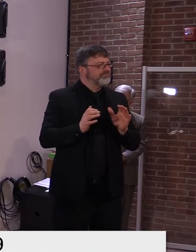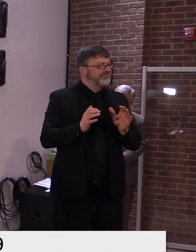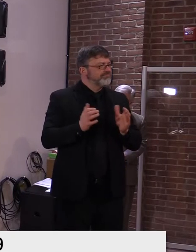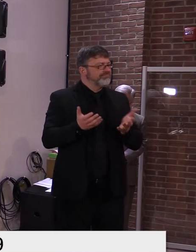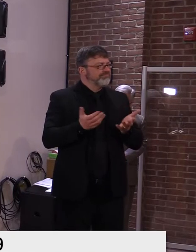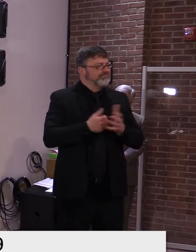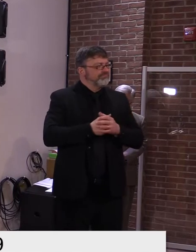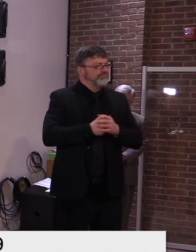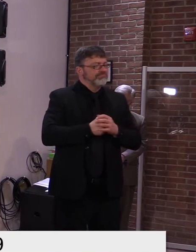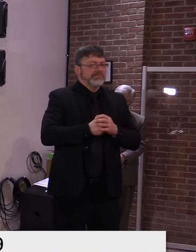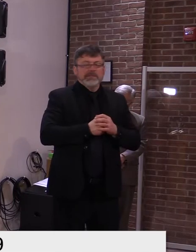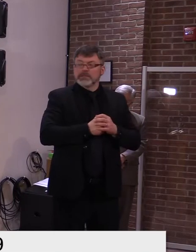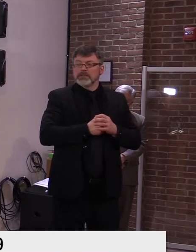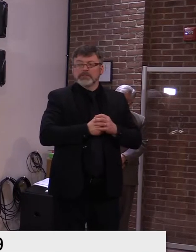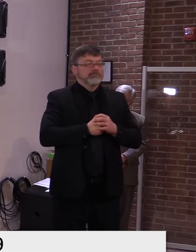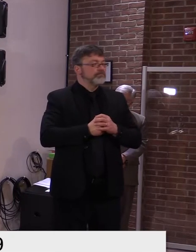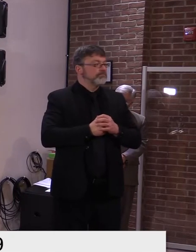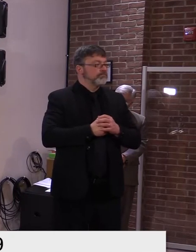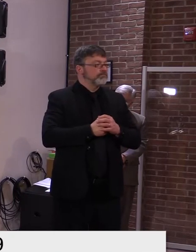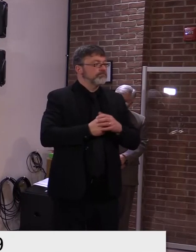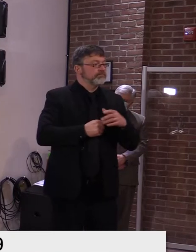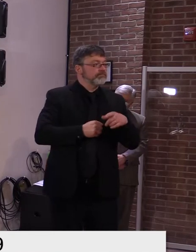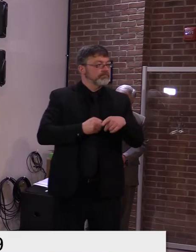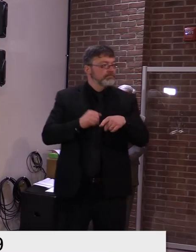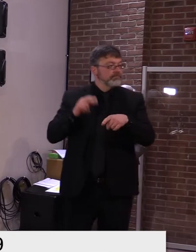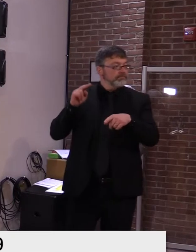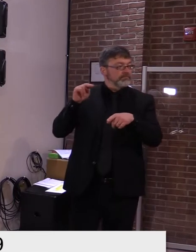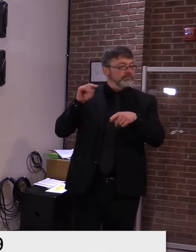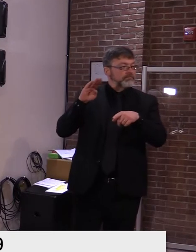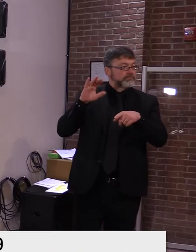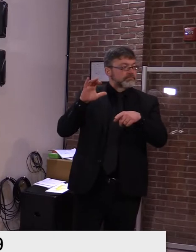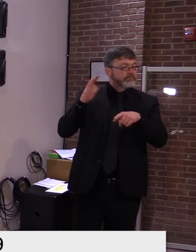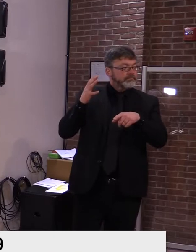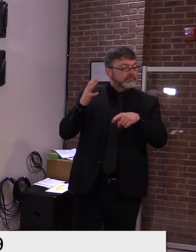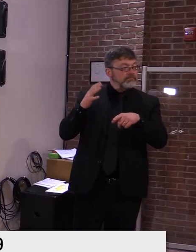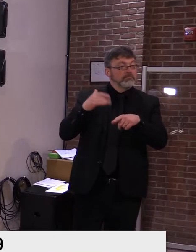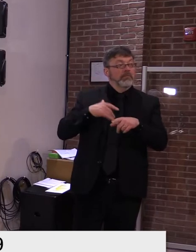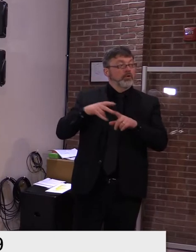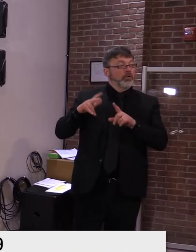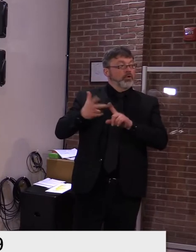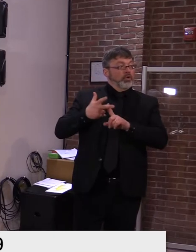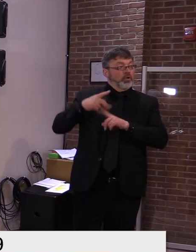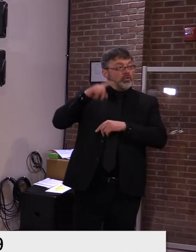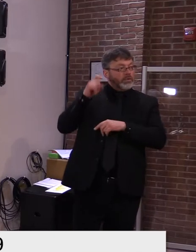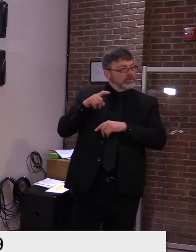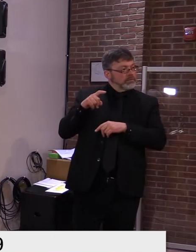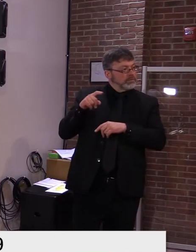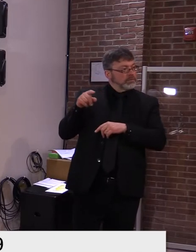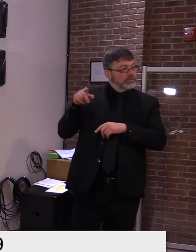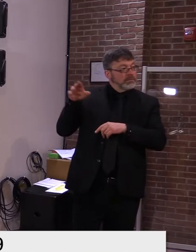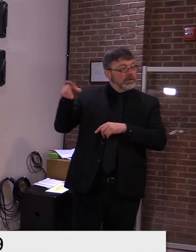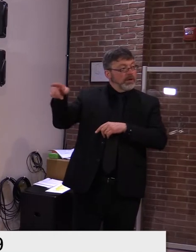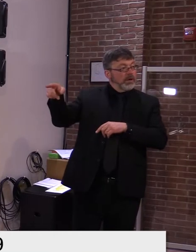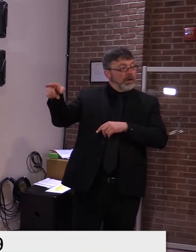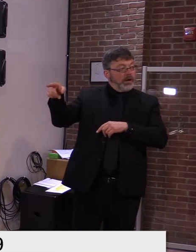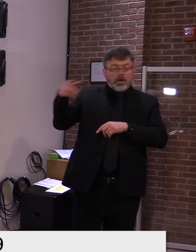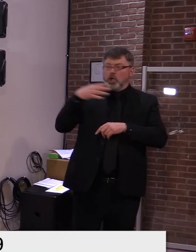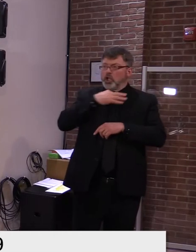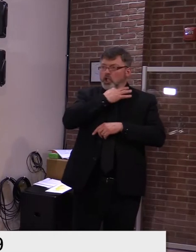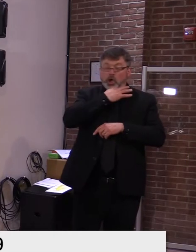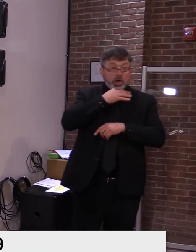Okay. And on a happier note, did you get your appointment, or did you sign up for a test?